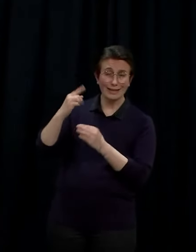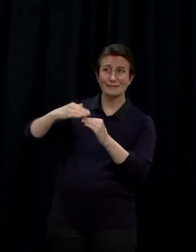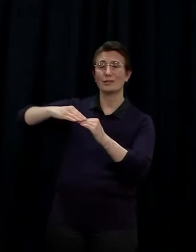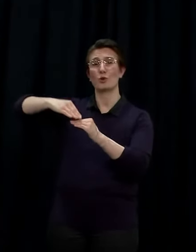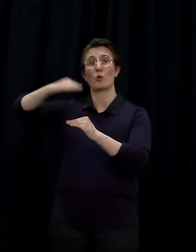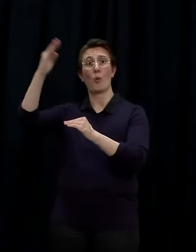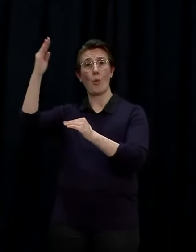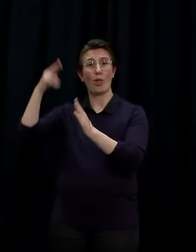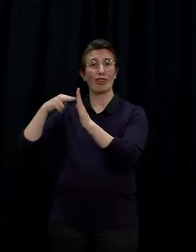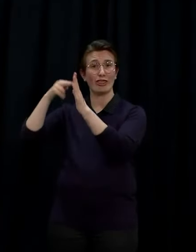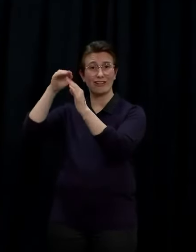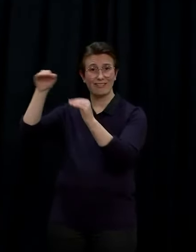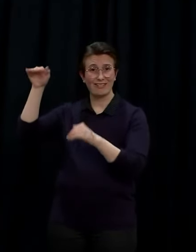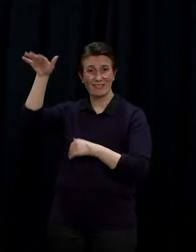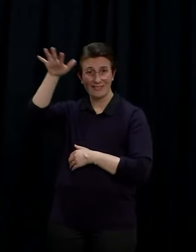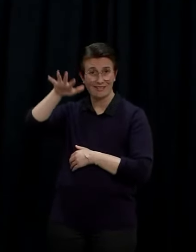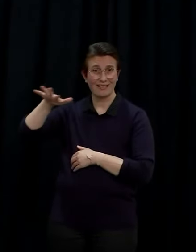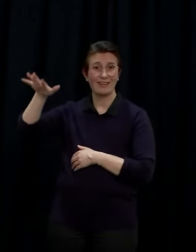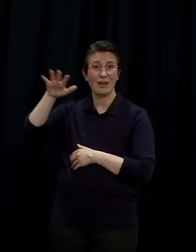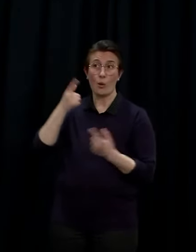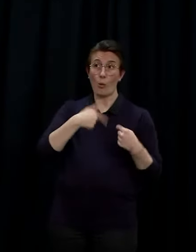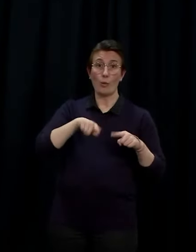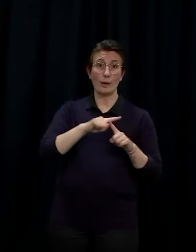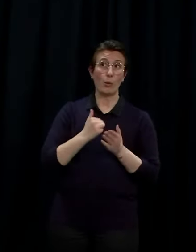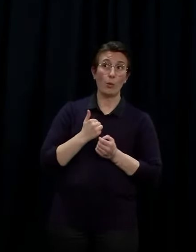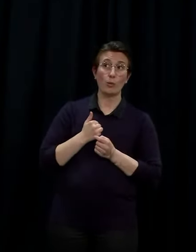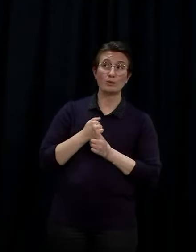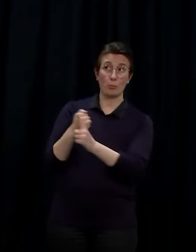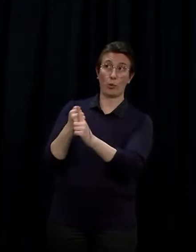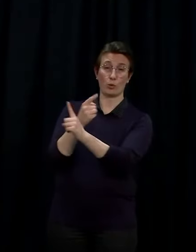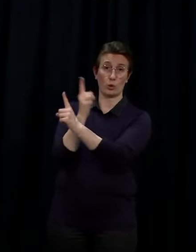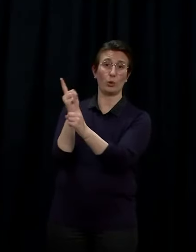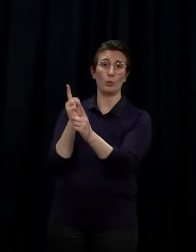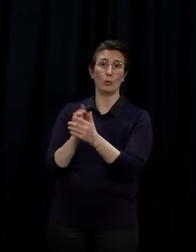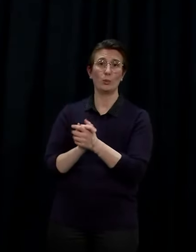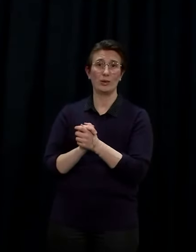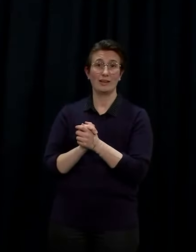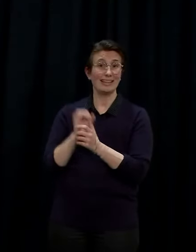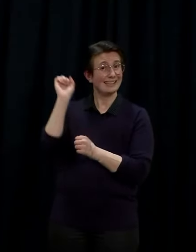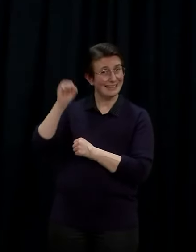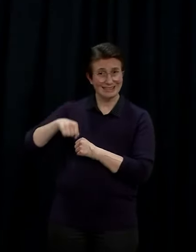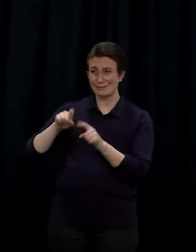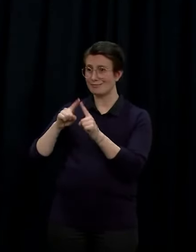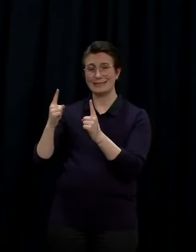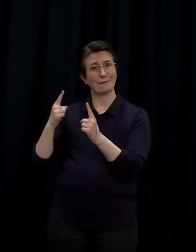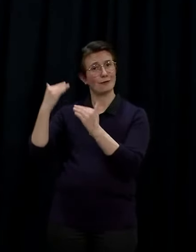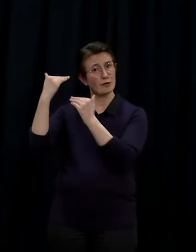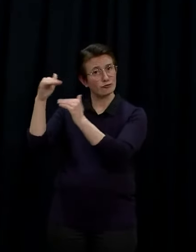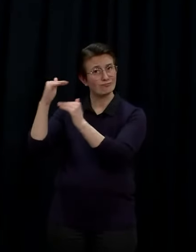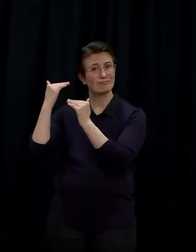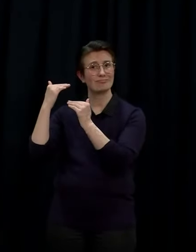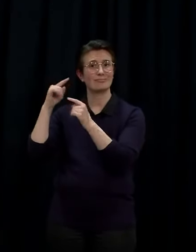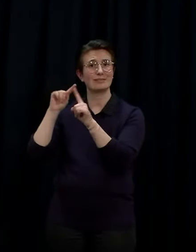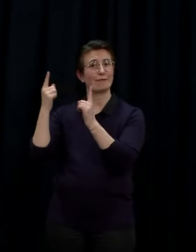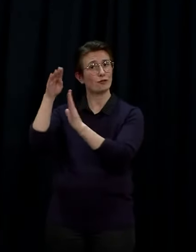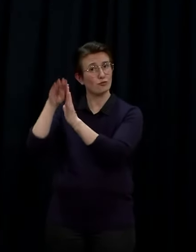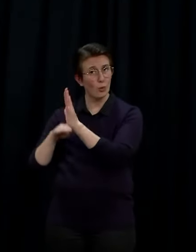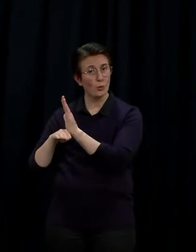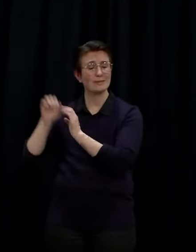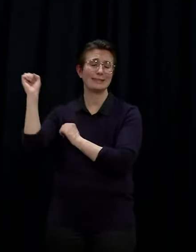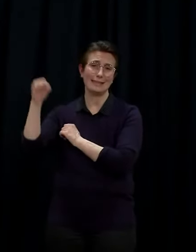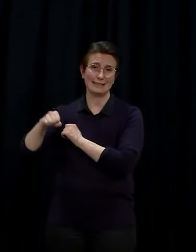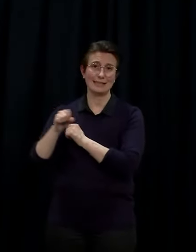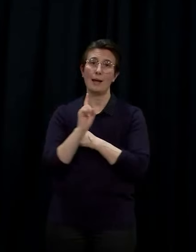And 3, yes, has restrictions. Many of the same restriction Aucklanders will feel. So there will still be a lot